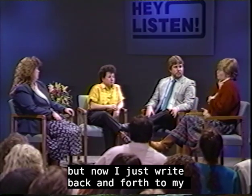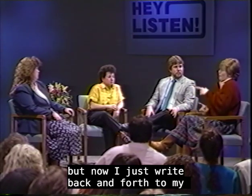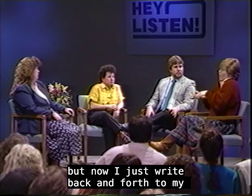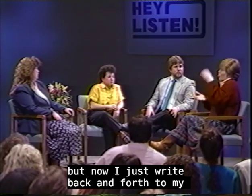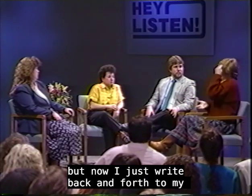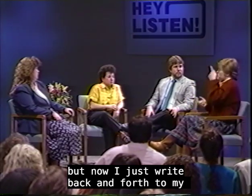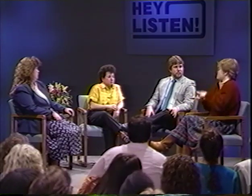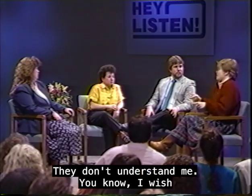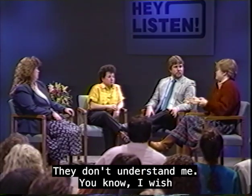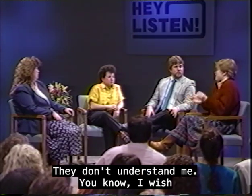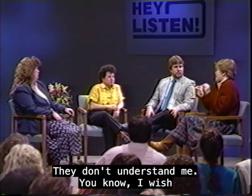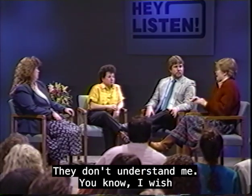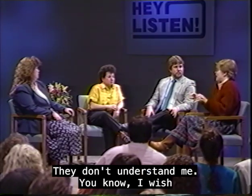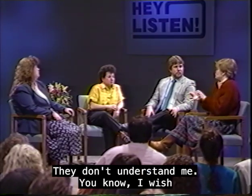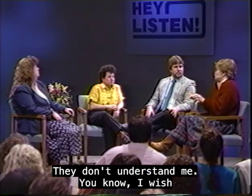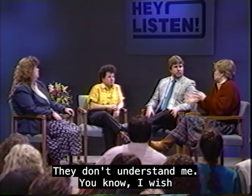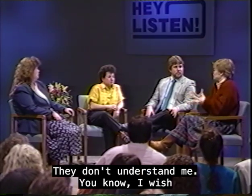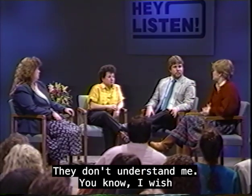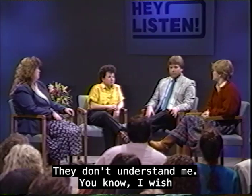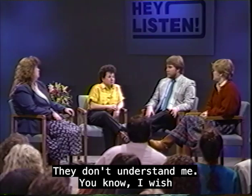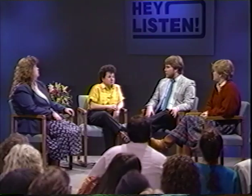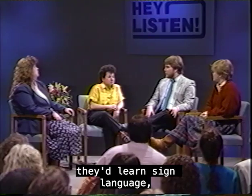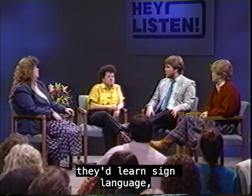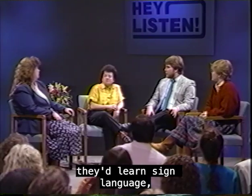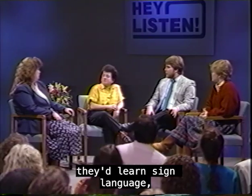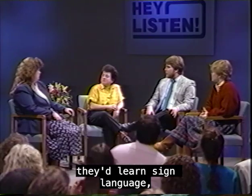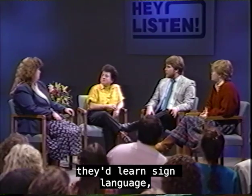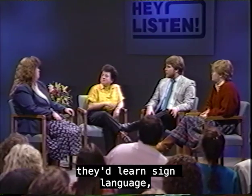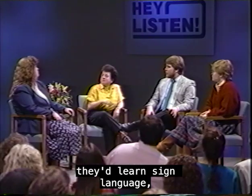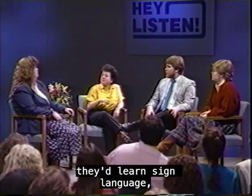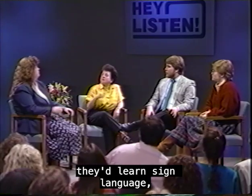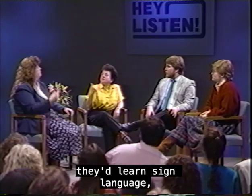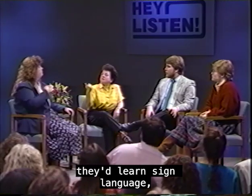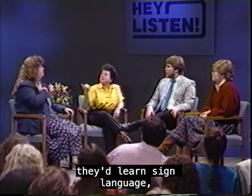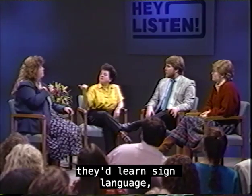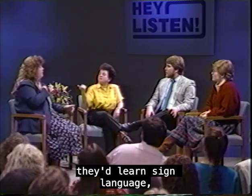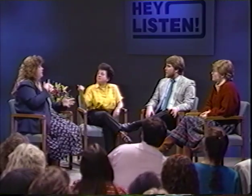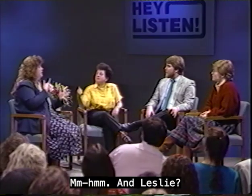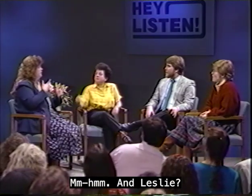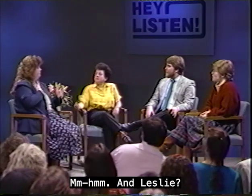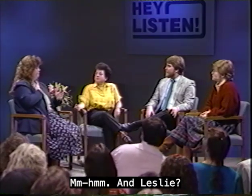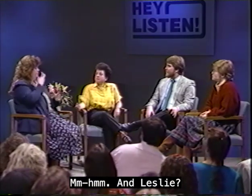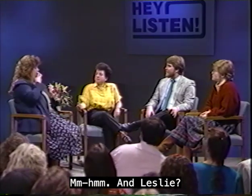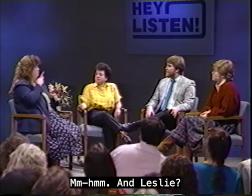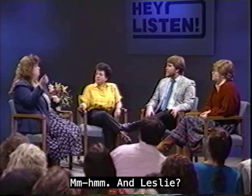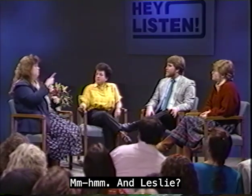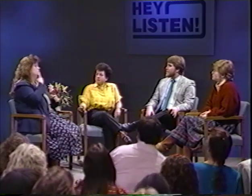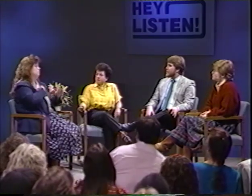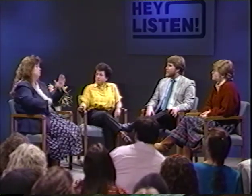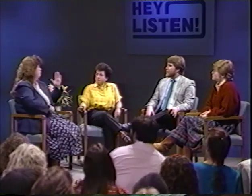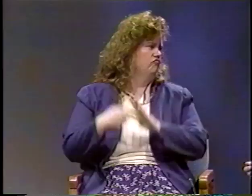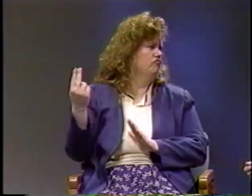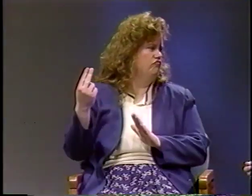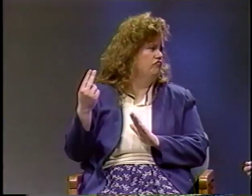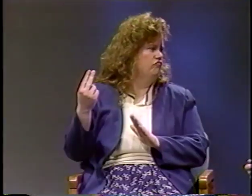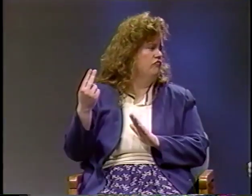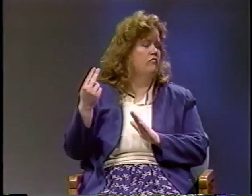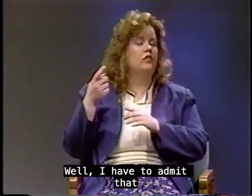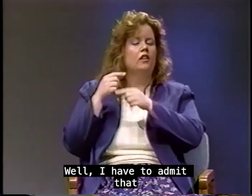to my coworkers. They don't understand me. You know, I wish they'd learn sign language, but they can't really do it. And Leslie? Well,